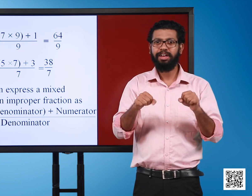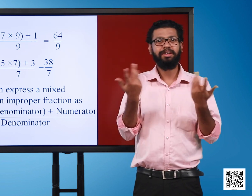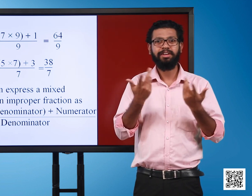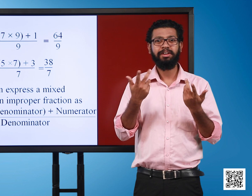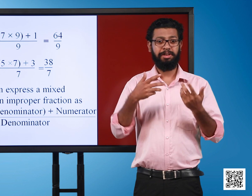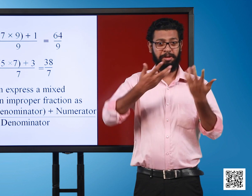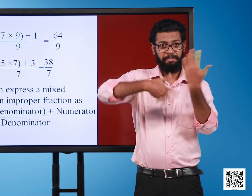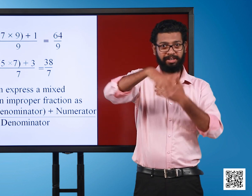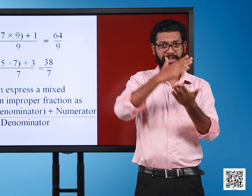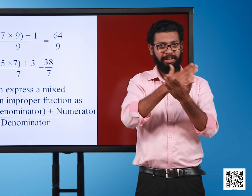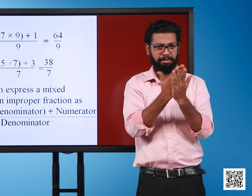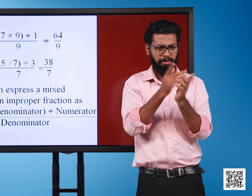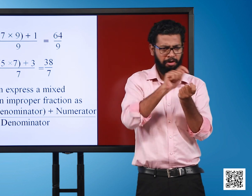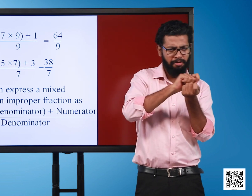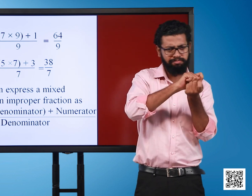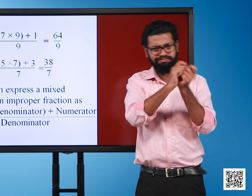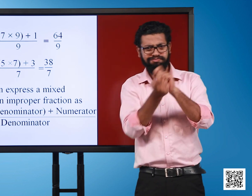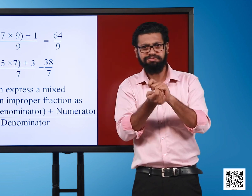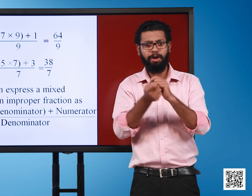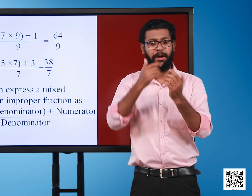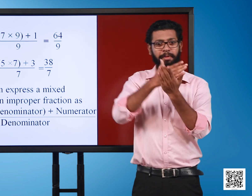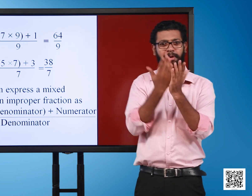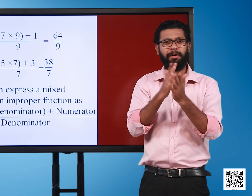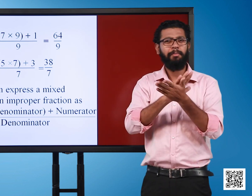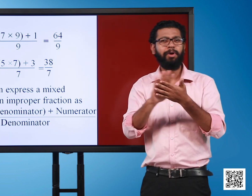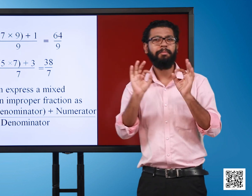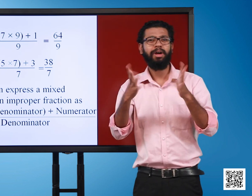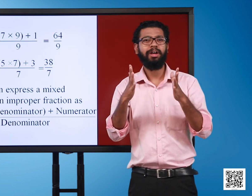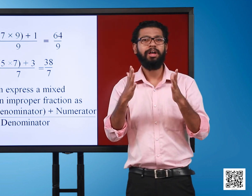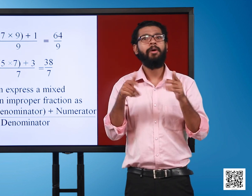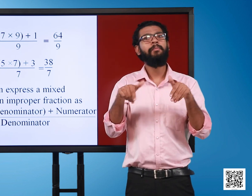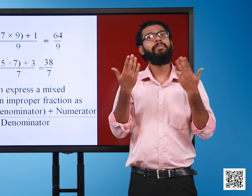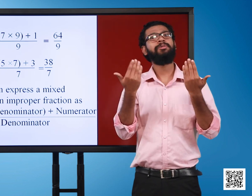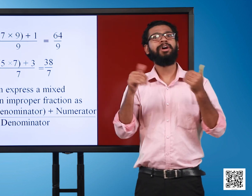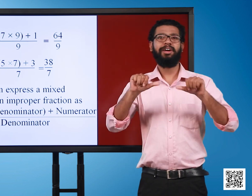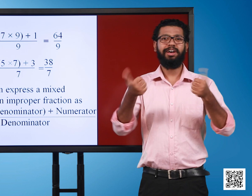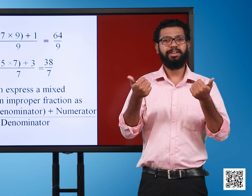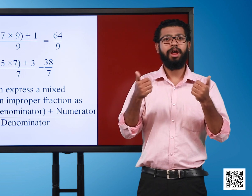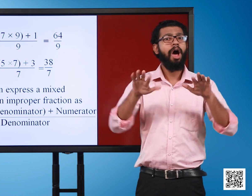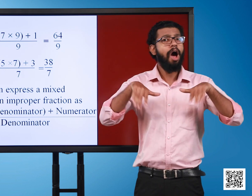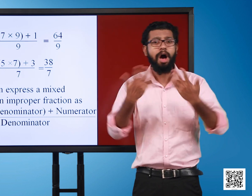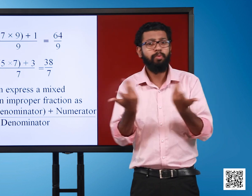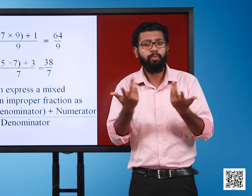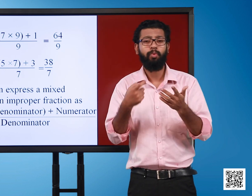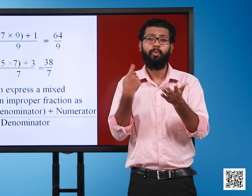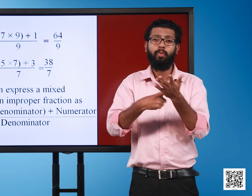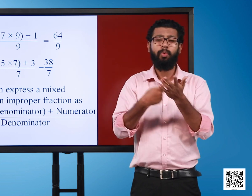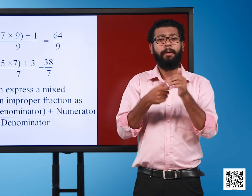9 equal to 64 divided by 9. C. 5 3 upon 7 is equal to,